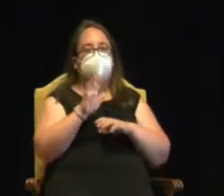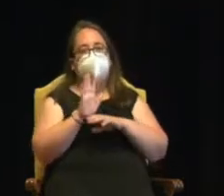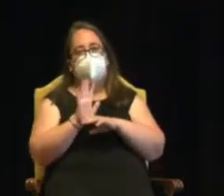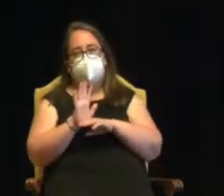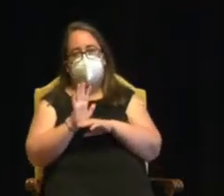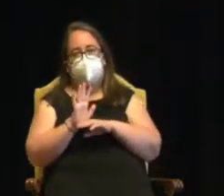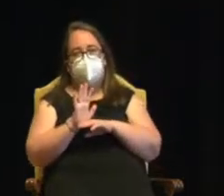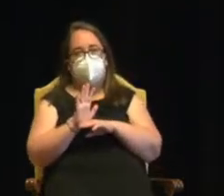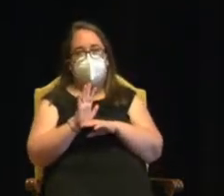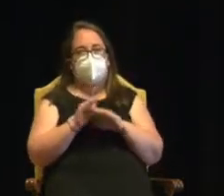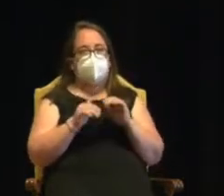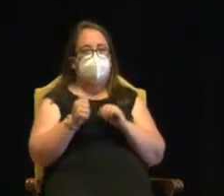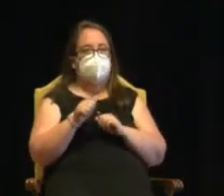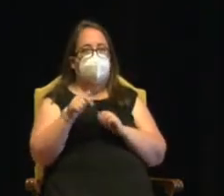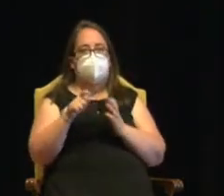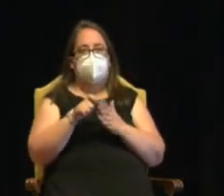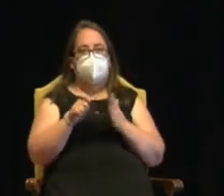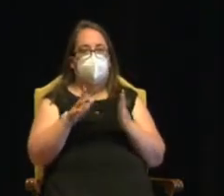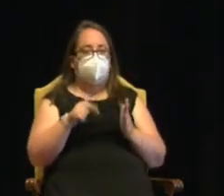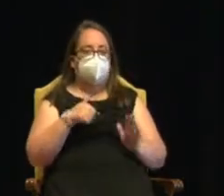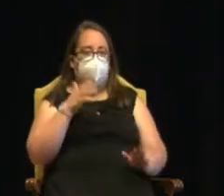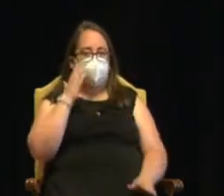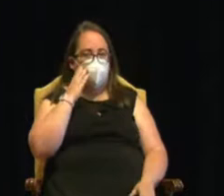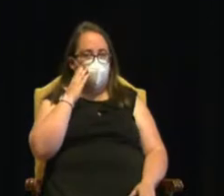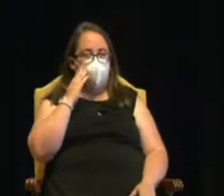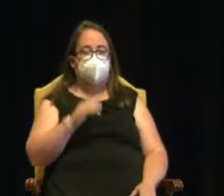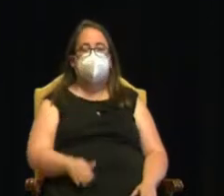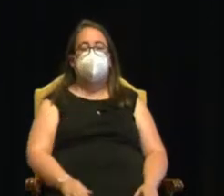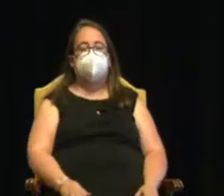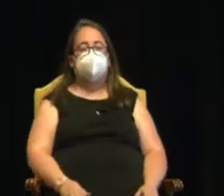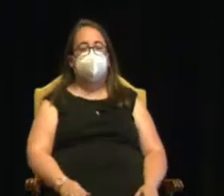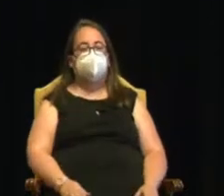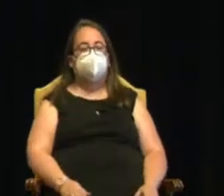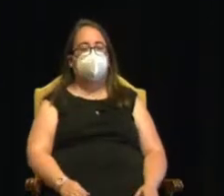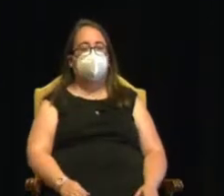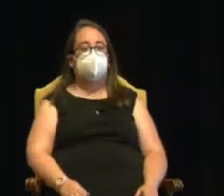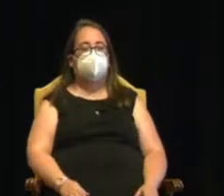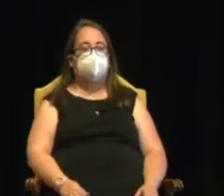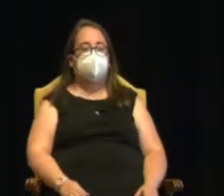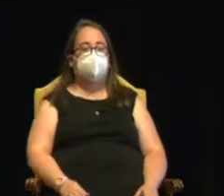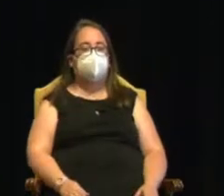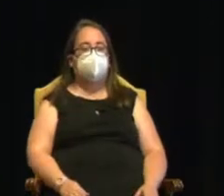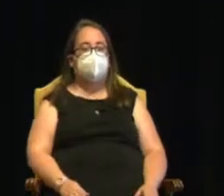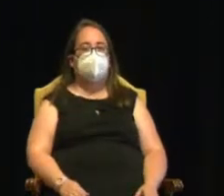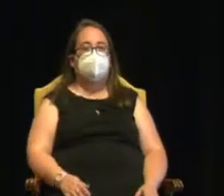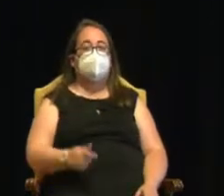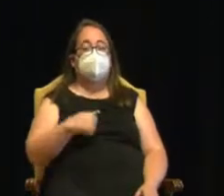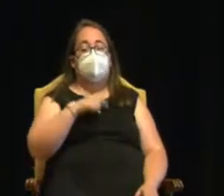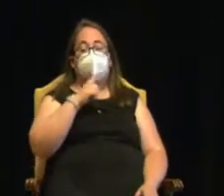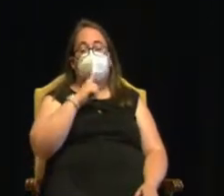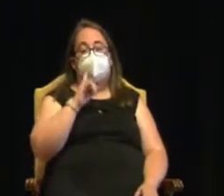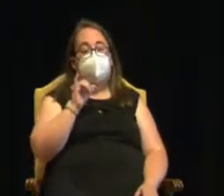than any other novelist I know. I'm just really, I mean, I really am like,